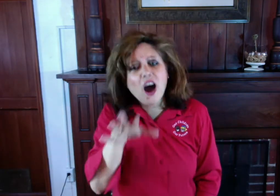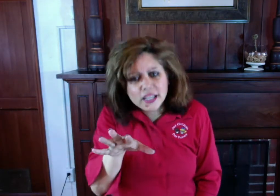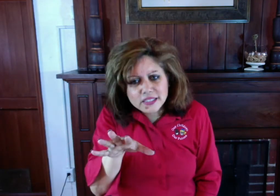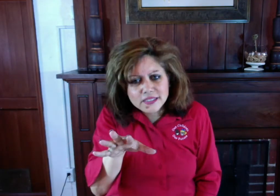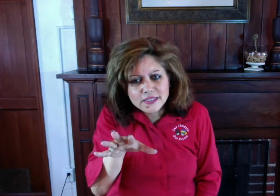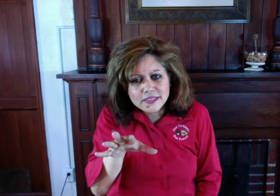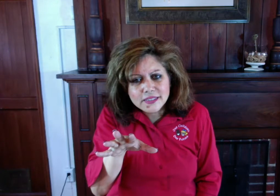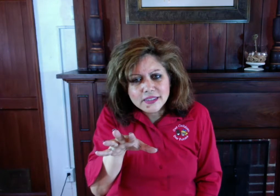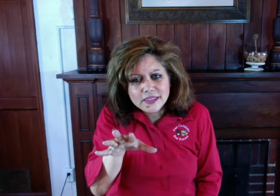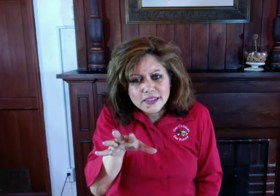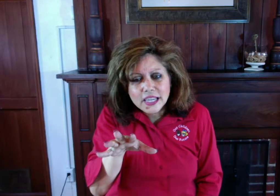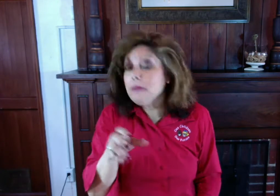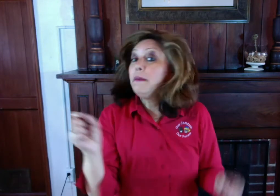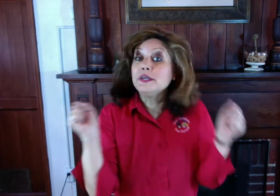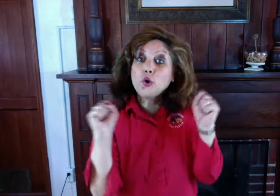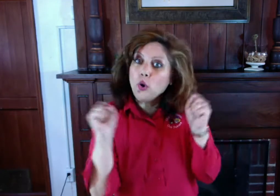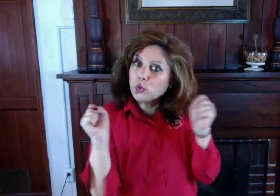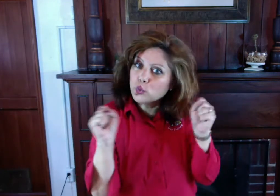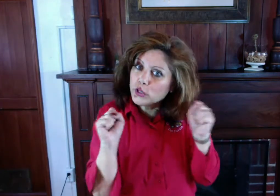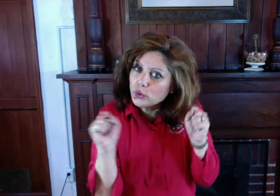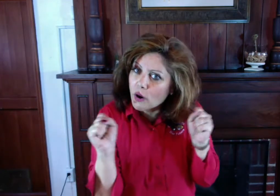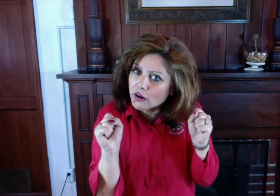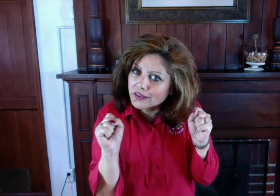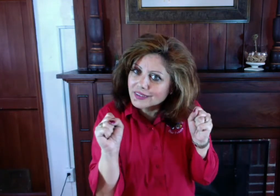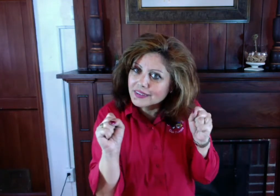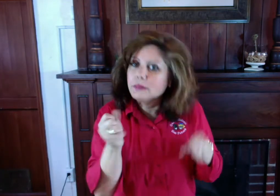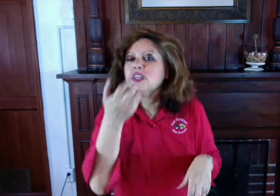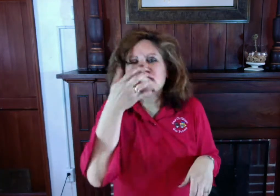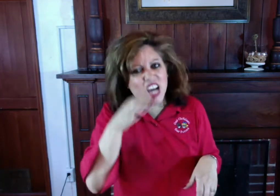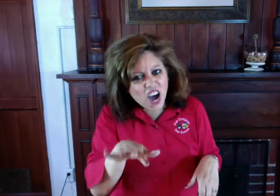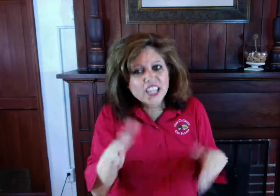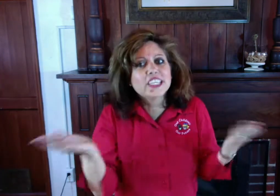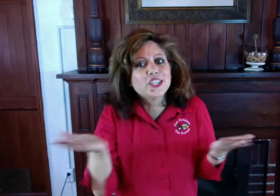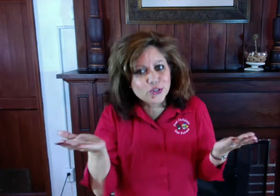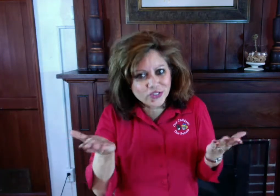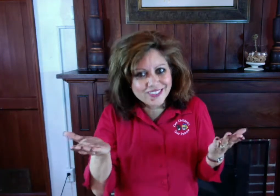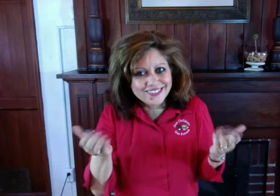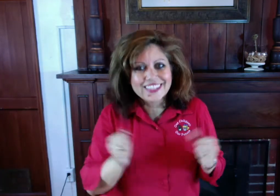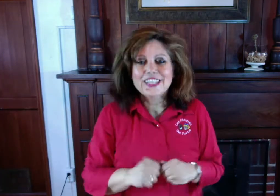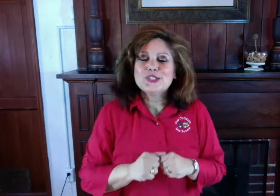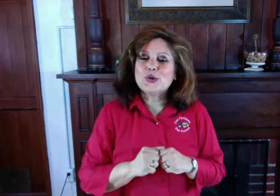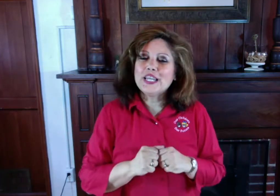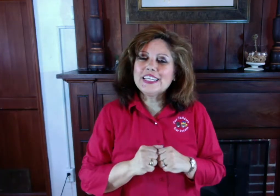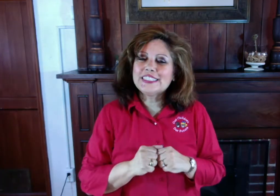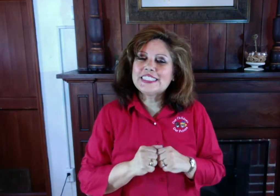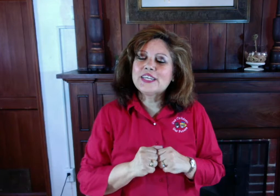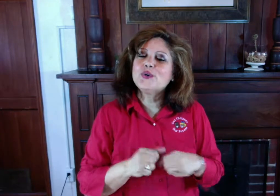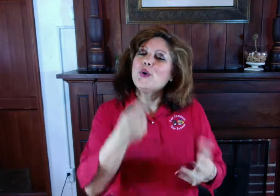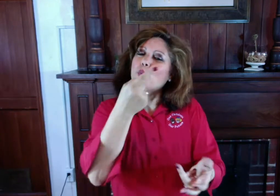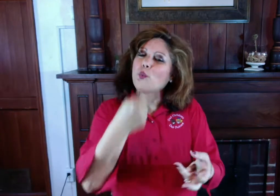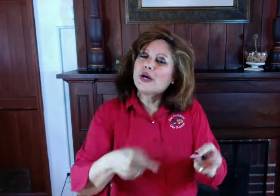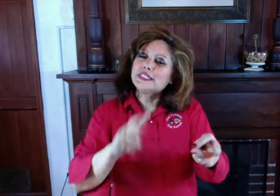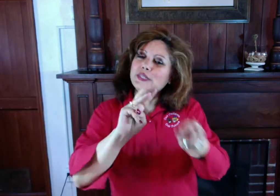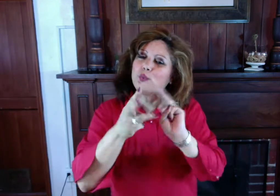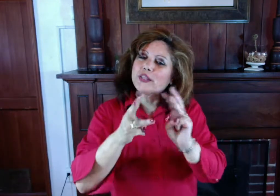hot. It may be cold where you are, but it's hot here. So let's say, what's the weather